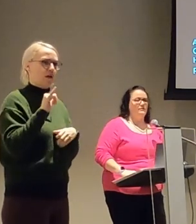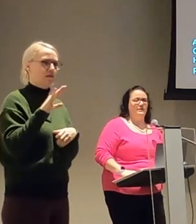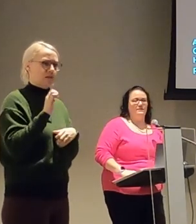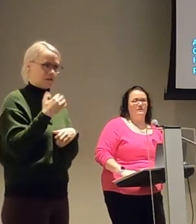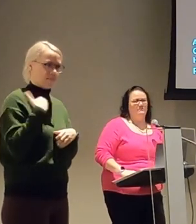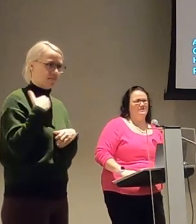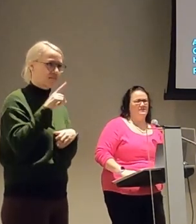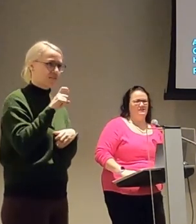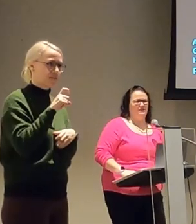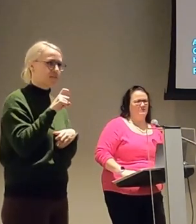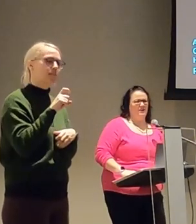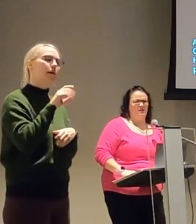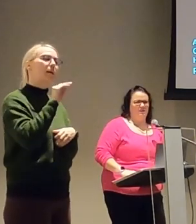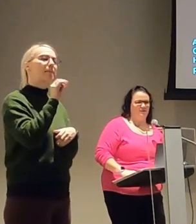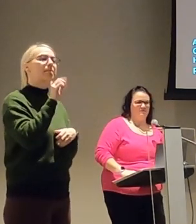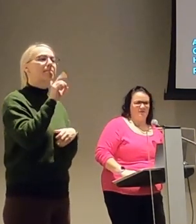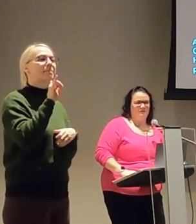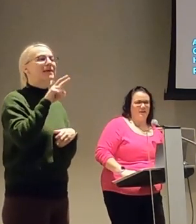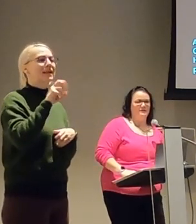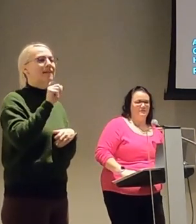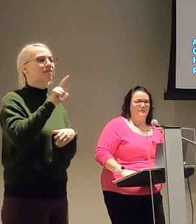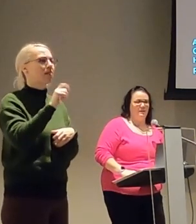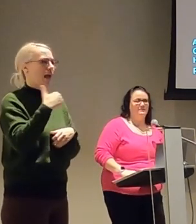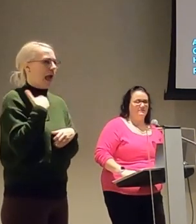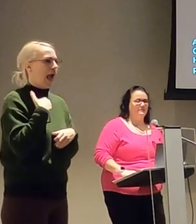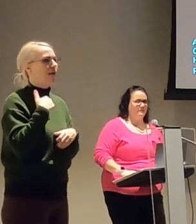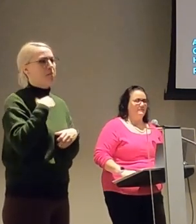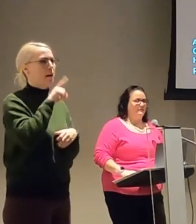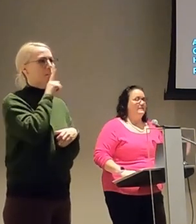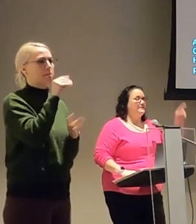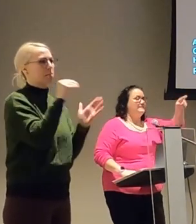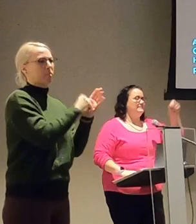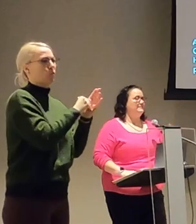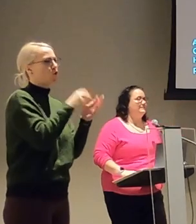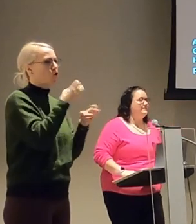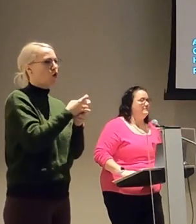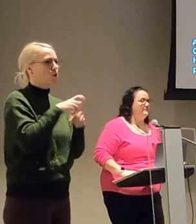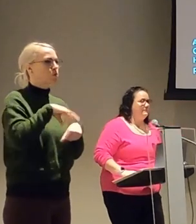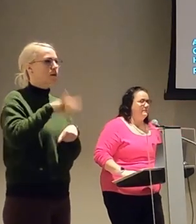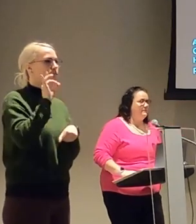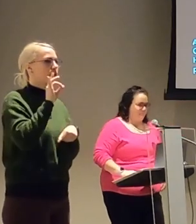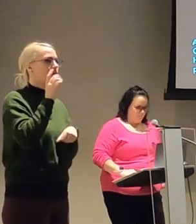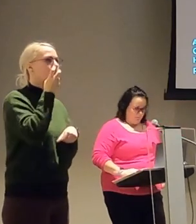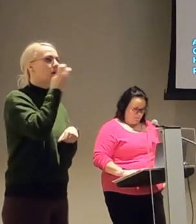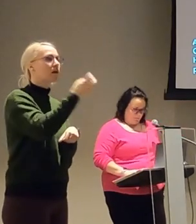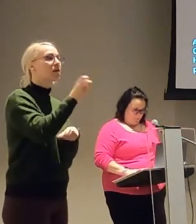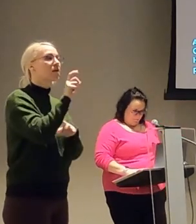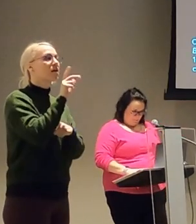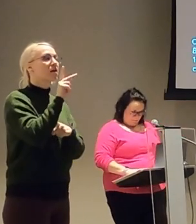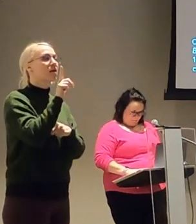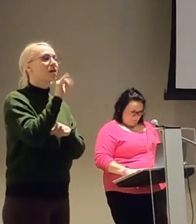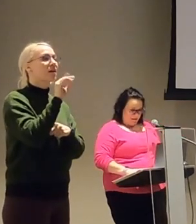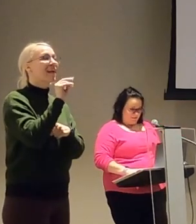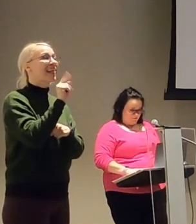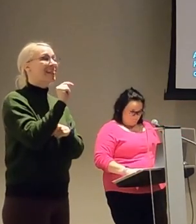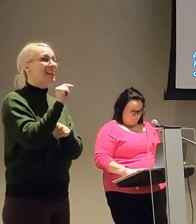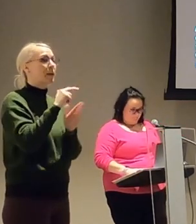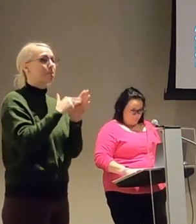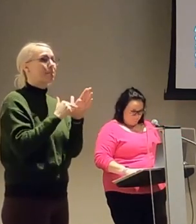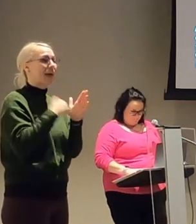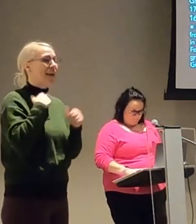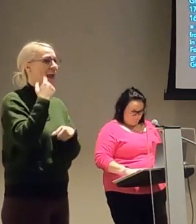didn't include any of it. It was a little bit harder to find. Yeah. Okay. Yes? For the Klimt, which I think is very disturbing.